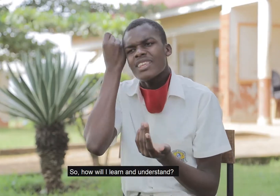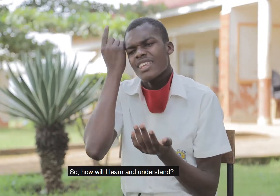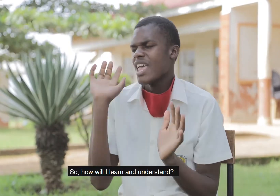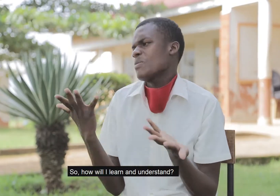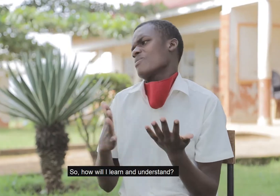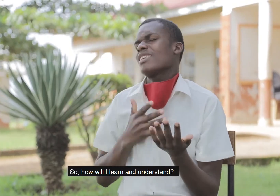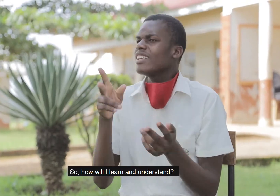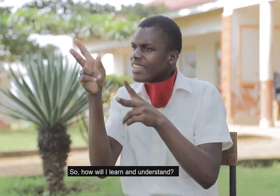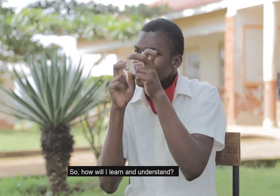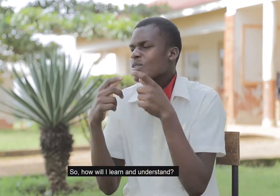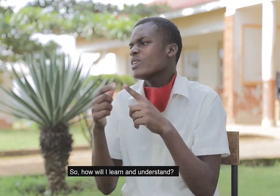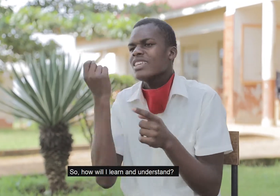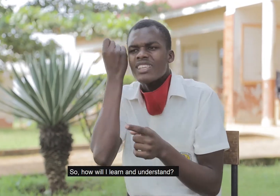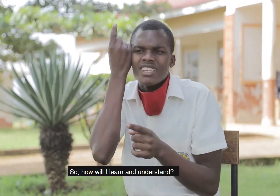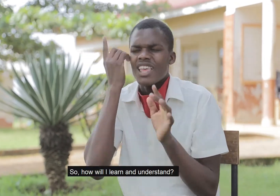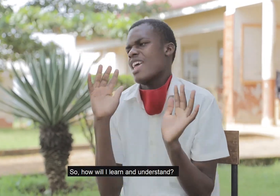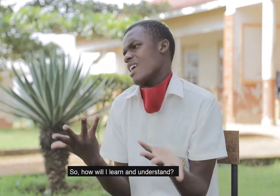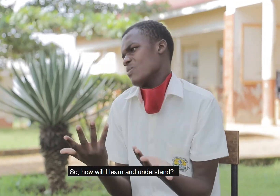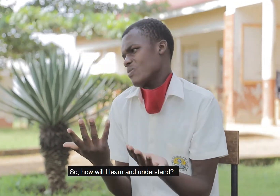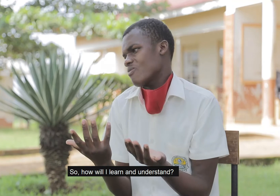So how will I learn and understand?